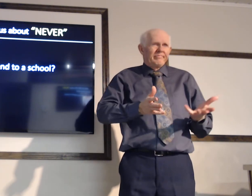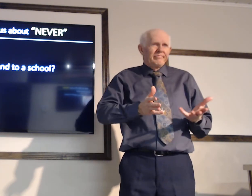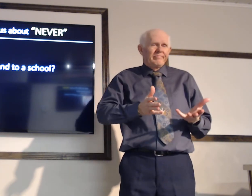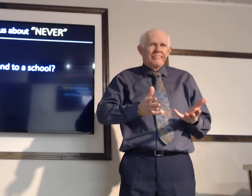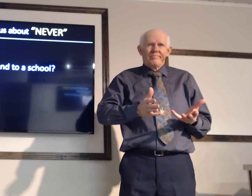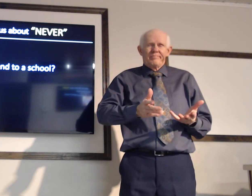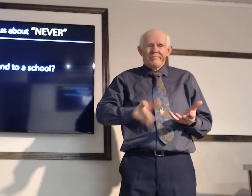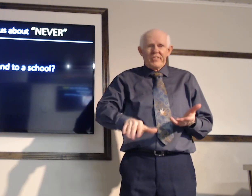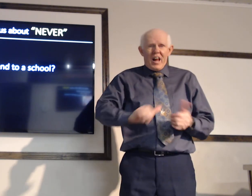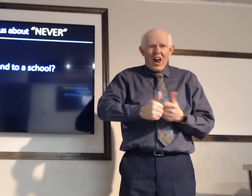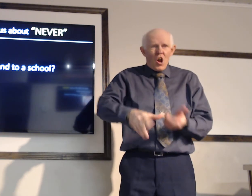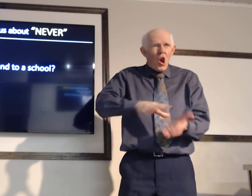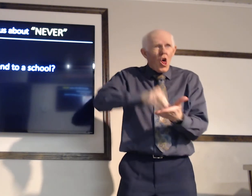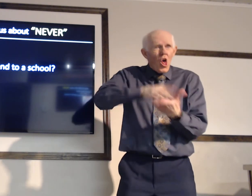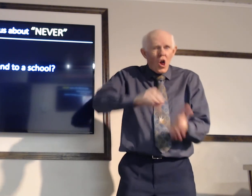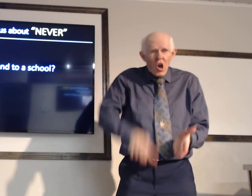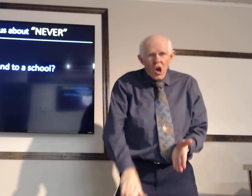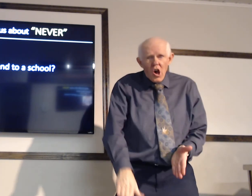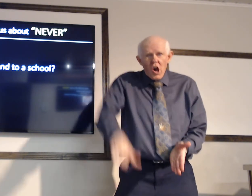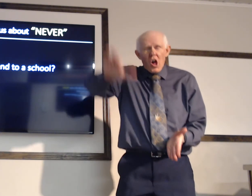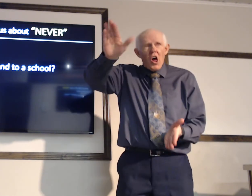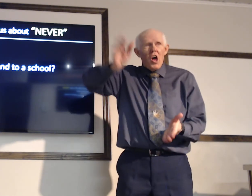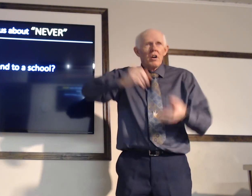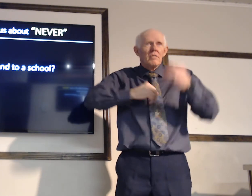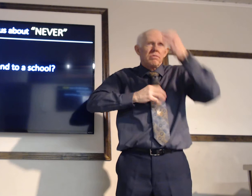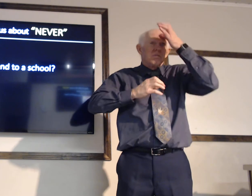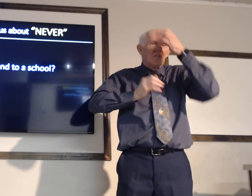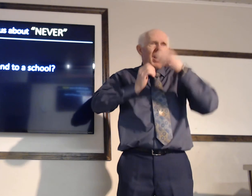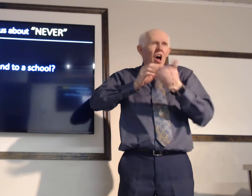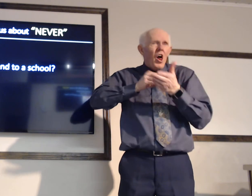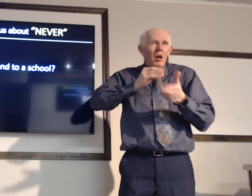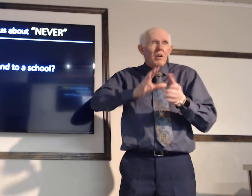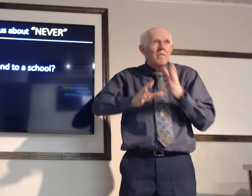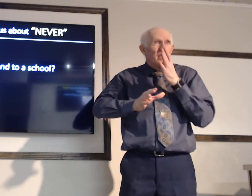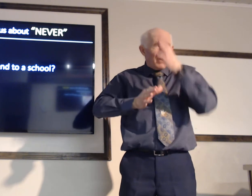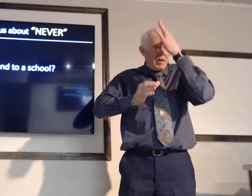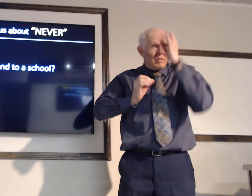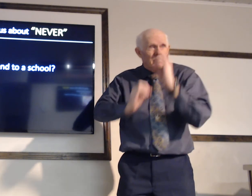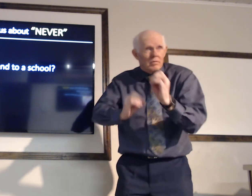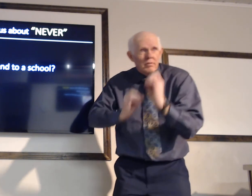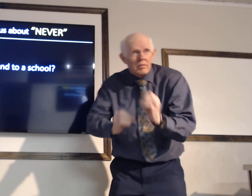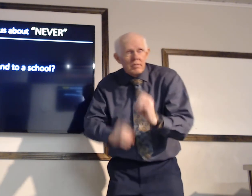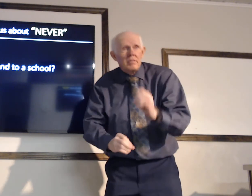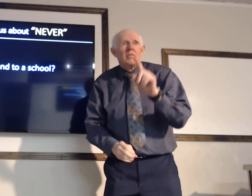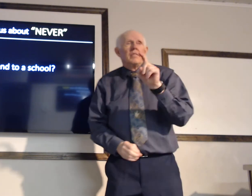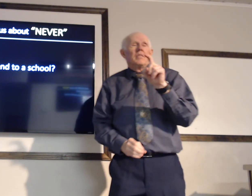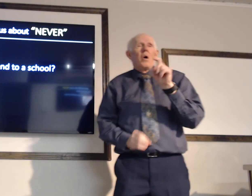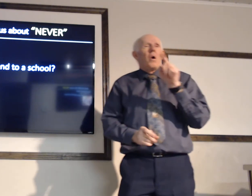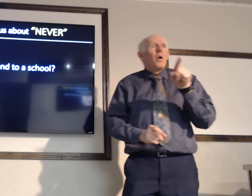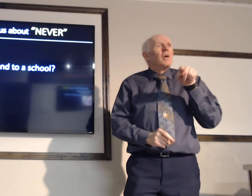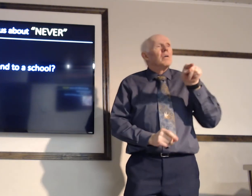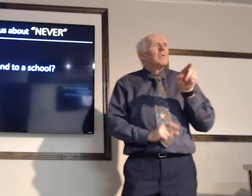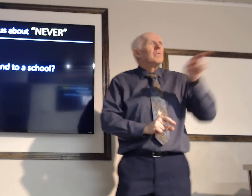know. How did he learn as he was growing up? His mother and father taught him?